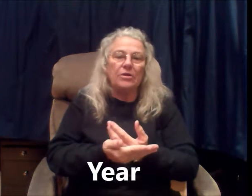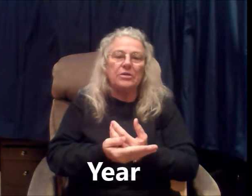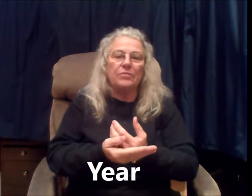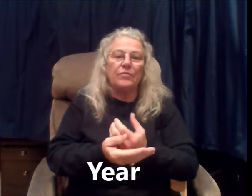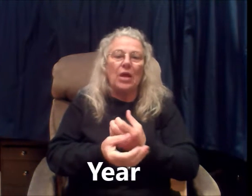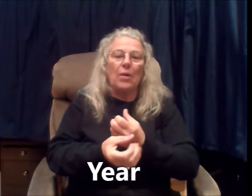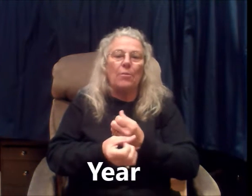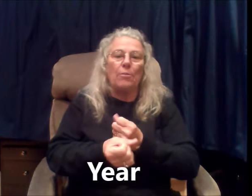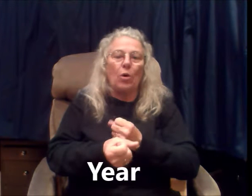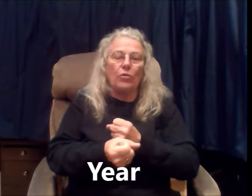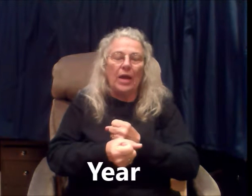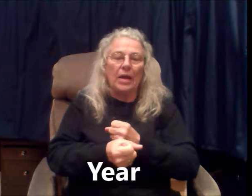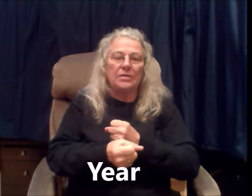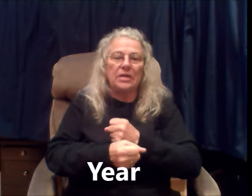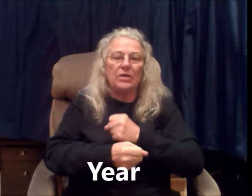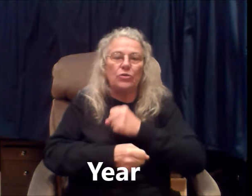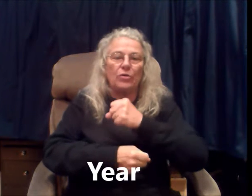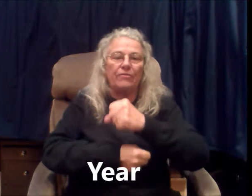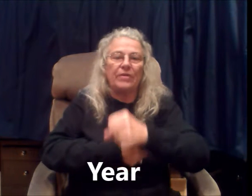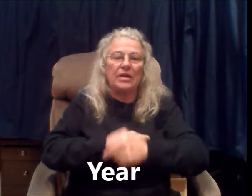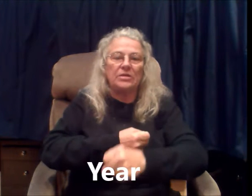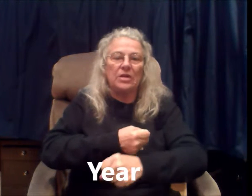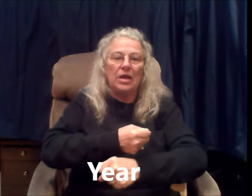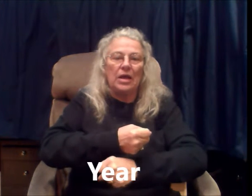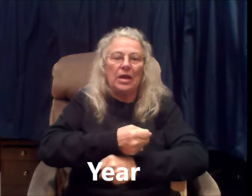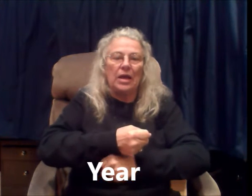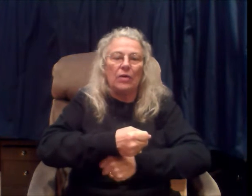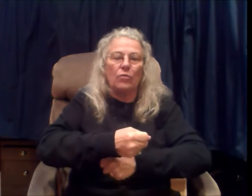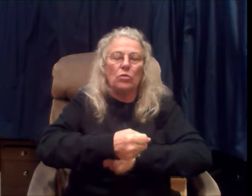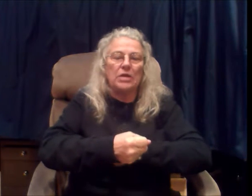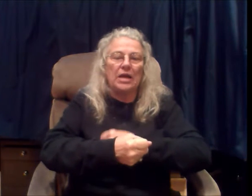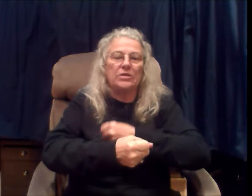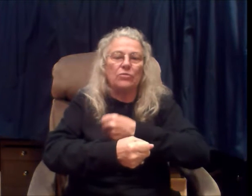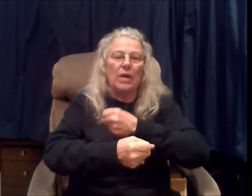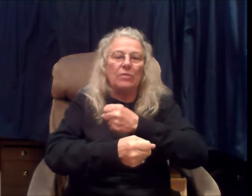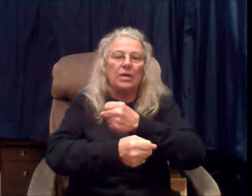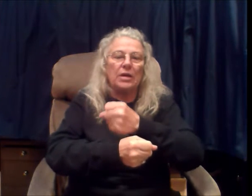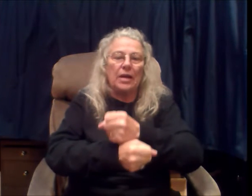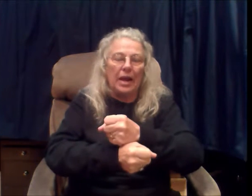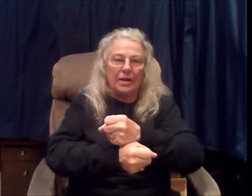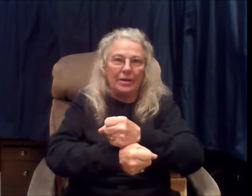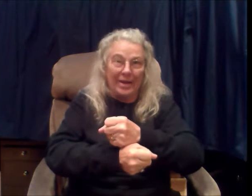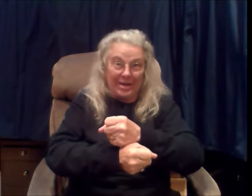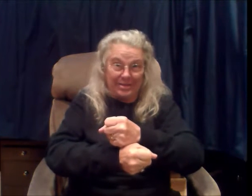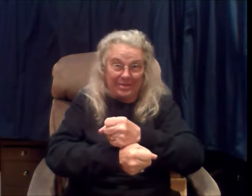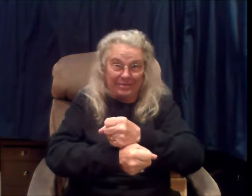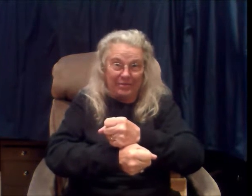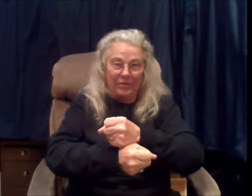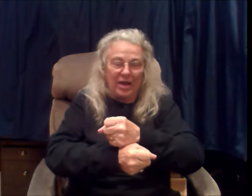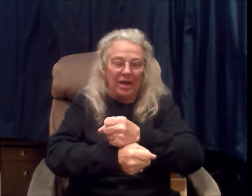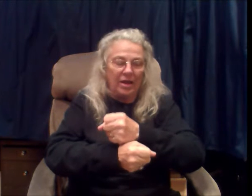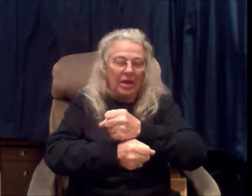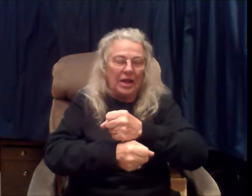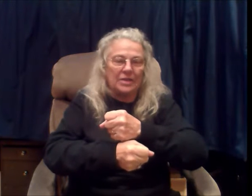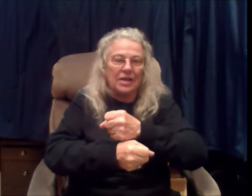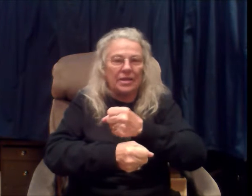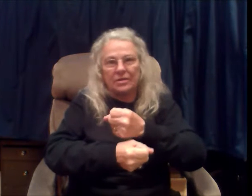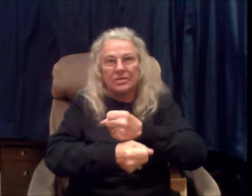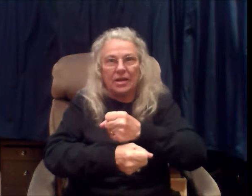Years, both hands into a fist. It rotates around it and lands, okay? It's like the sun